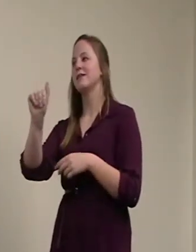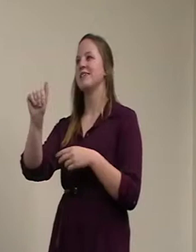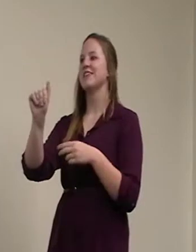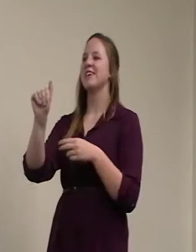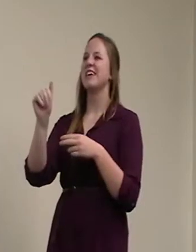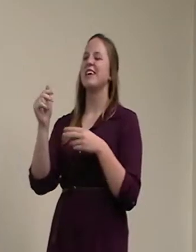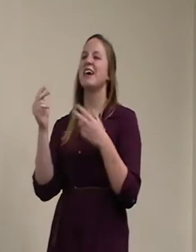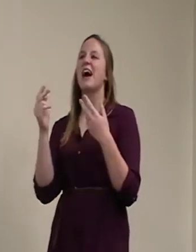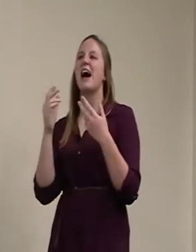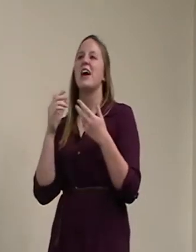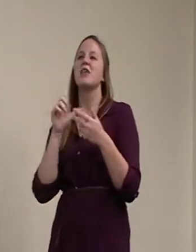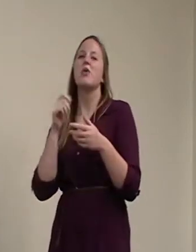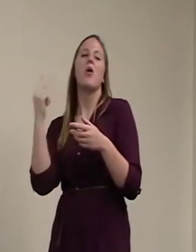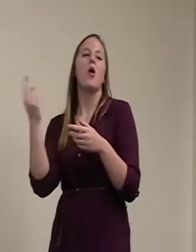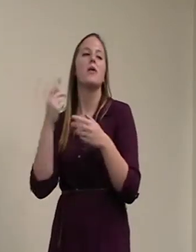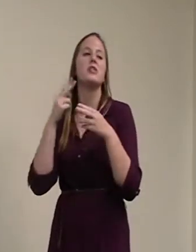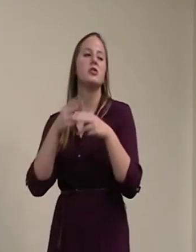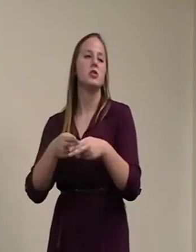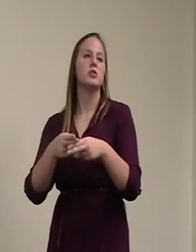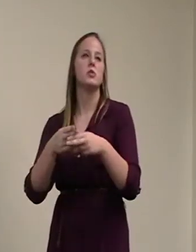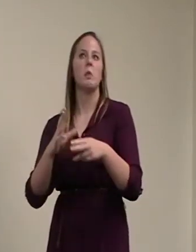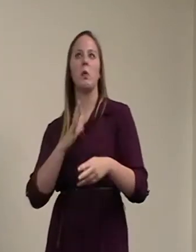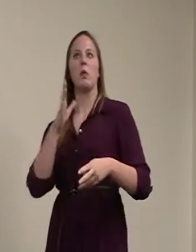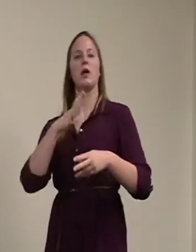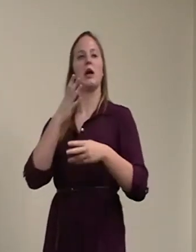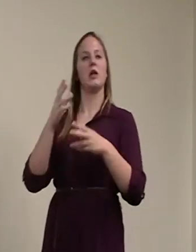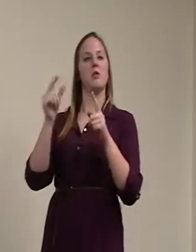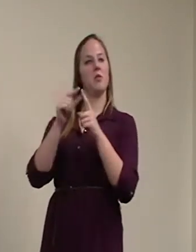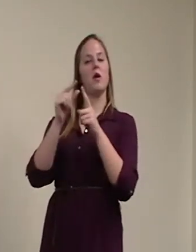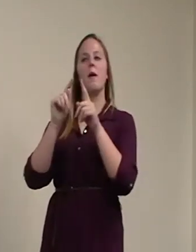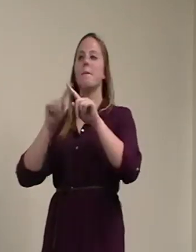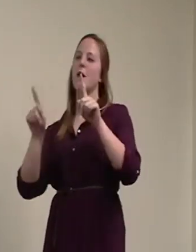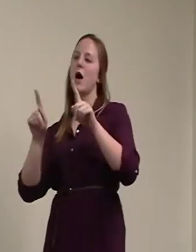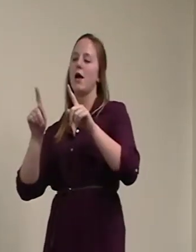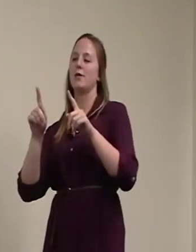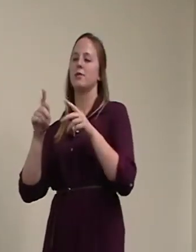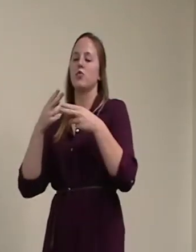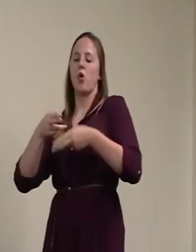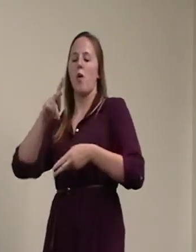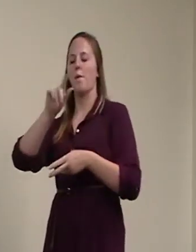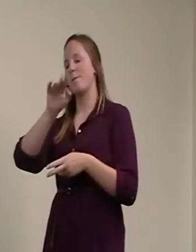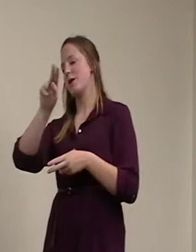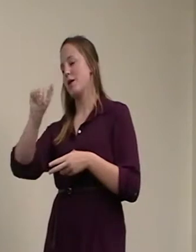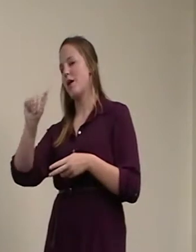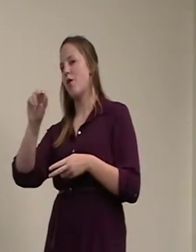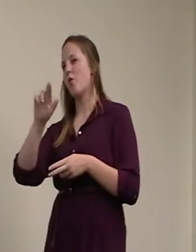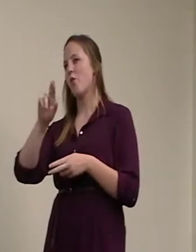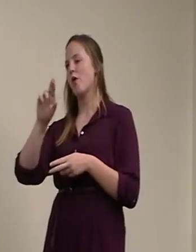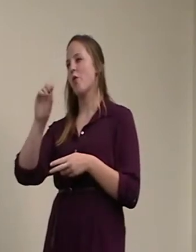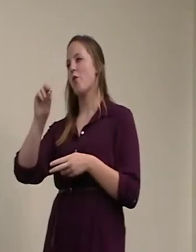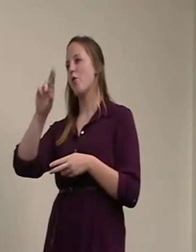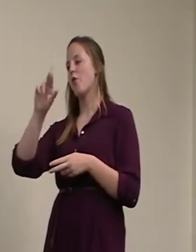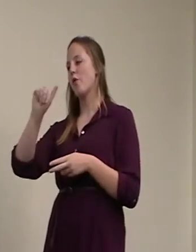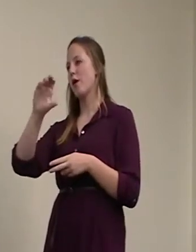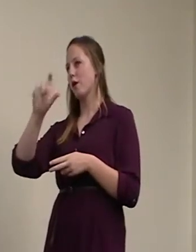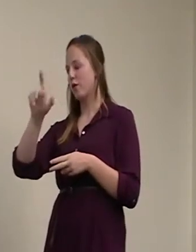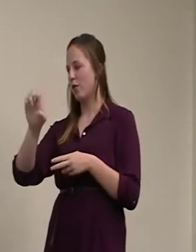but that is the technical term for it, pinna or auricle. Right here we have your ear canal. Those two